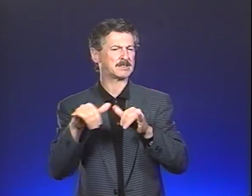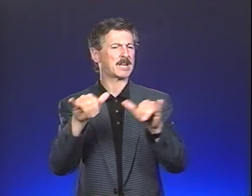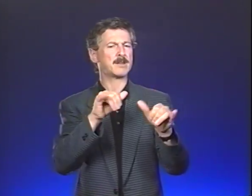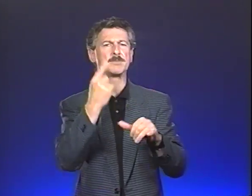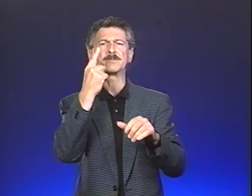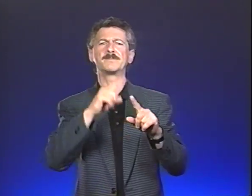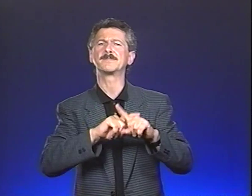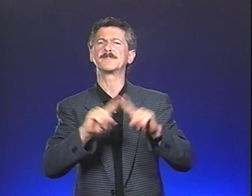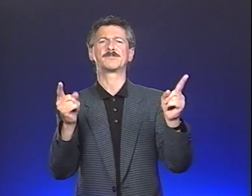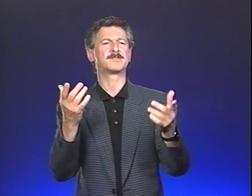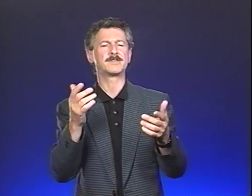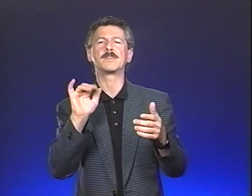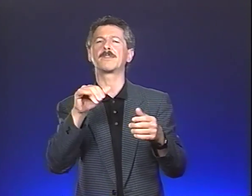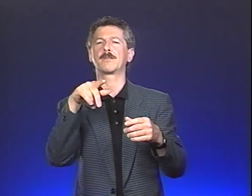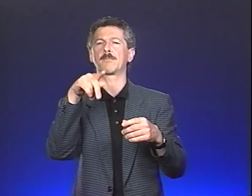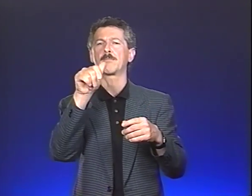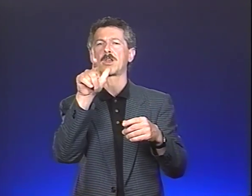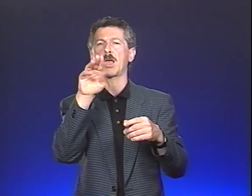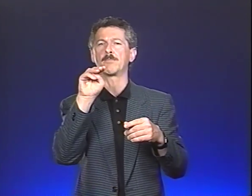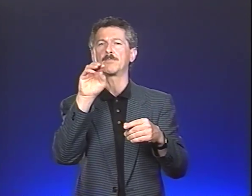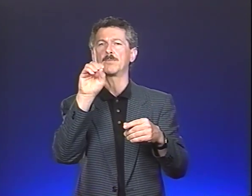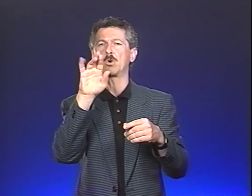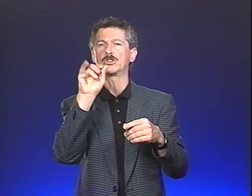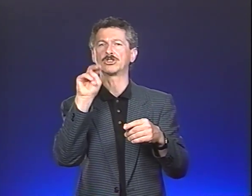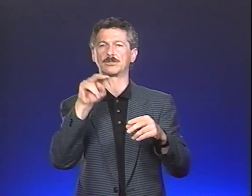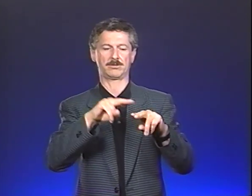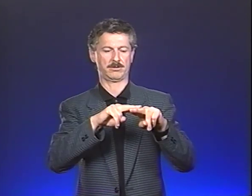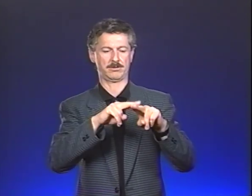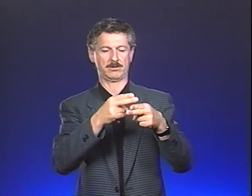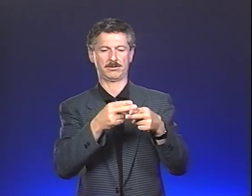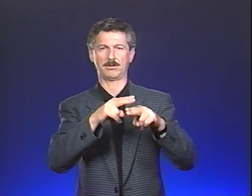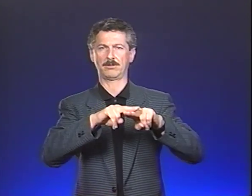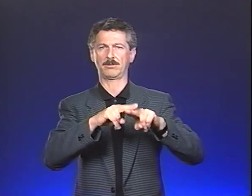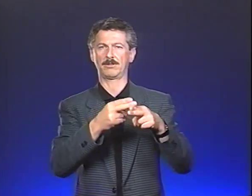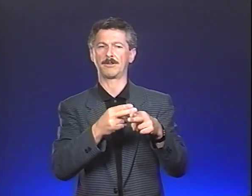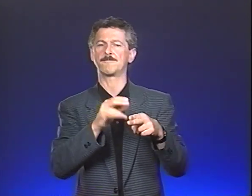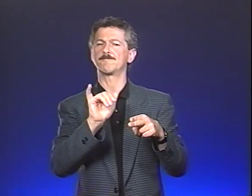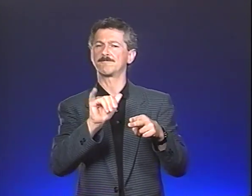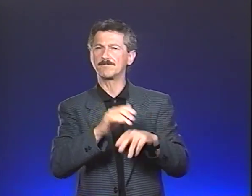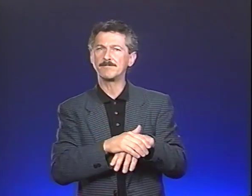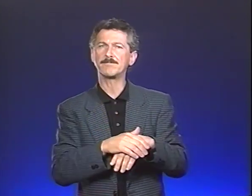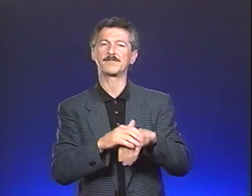share the same parameters, except palm orientation.